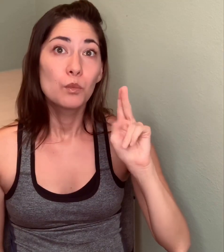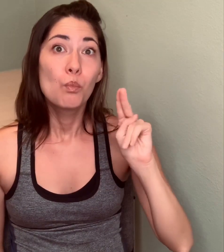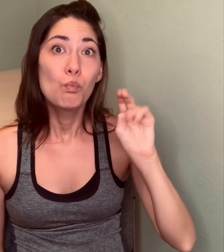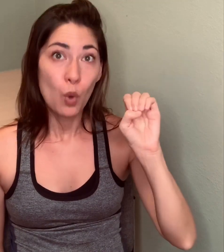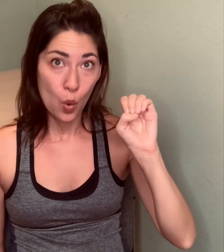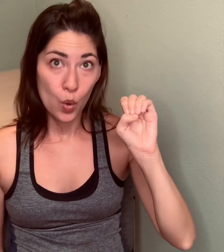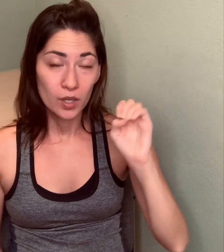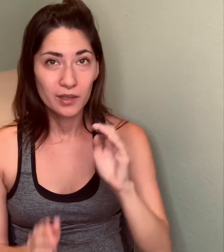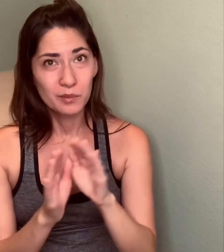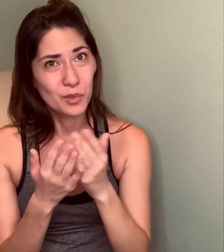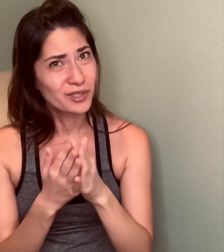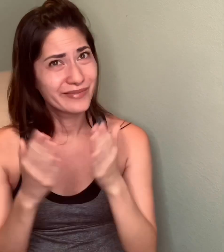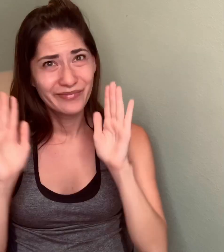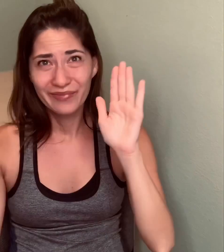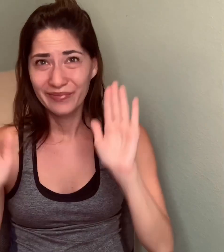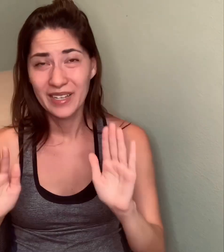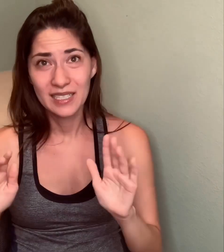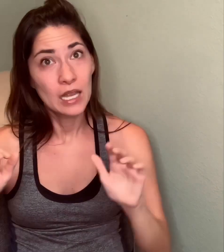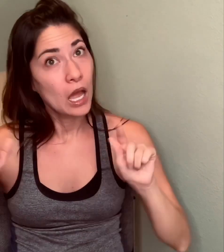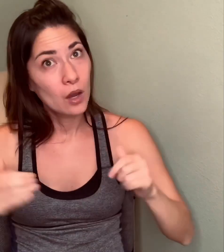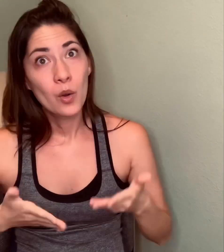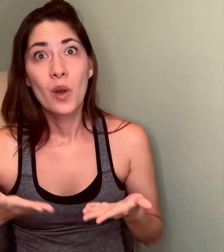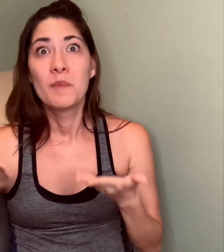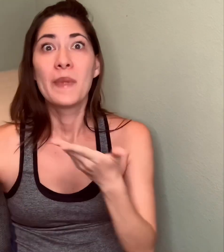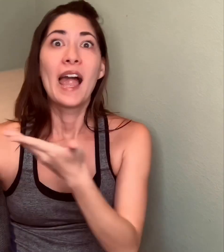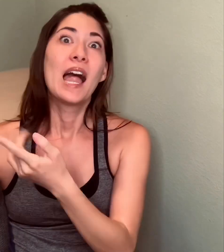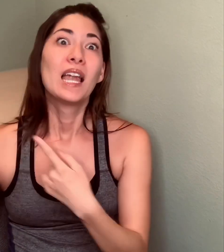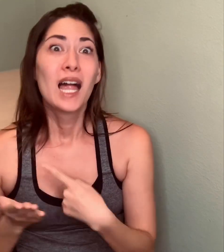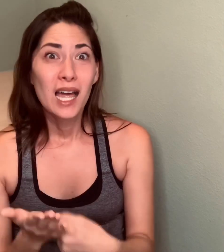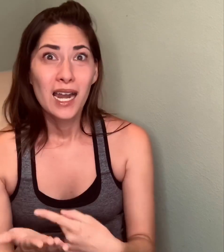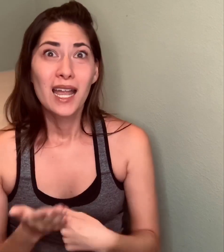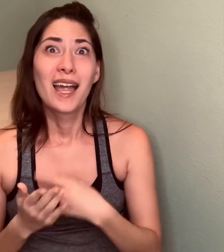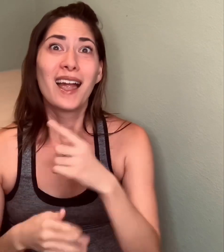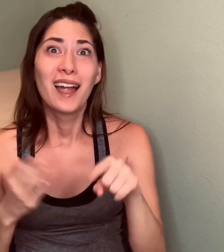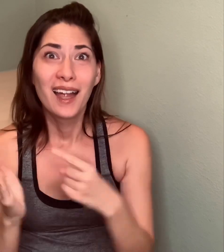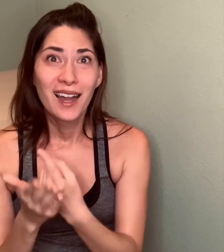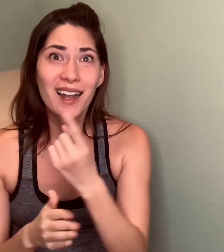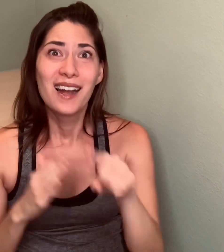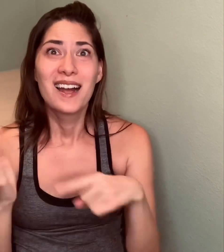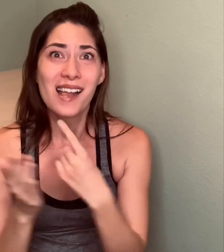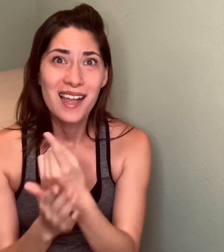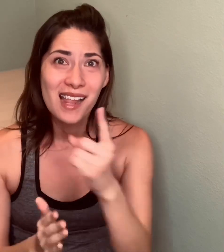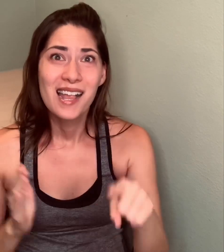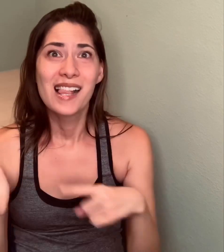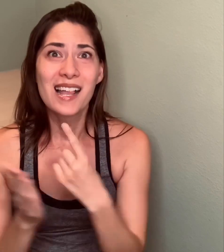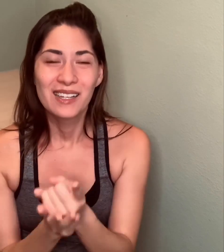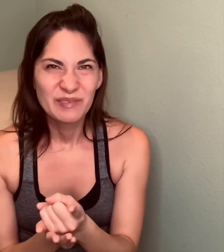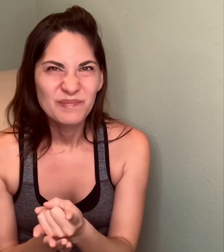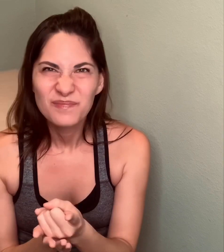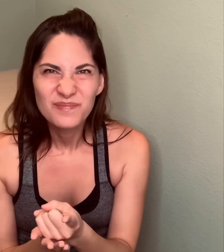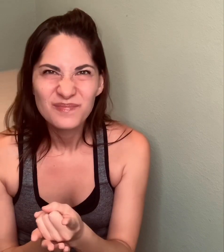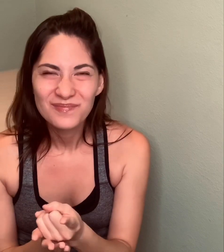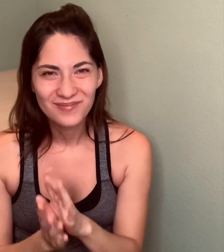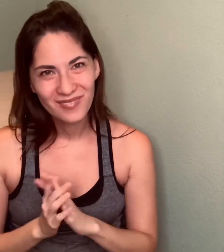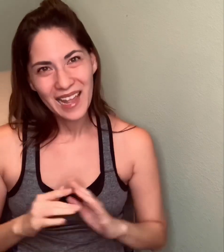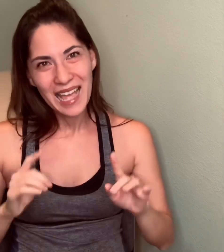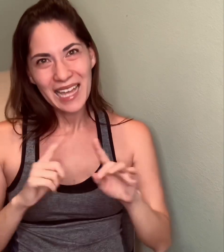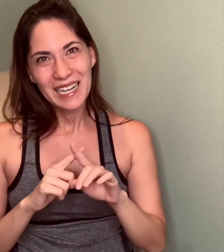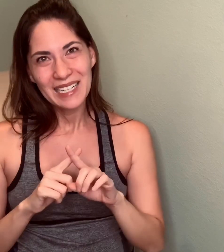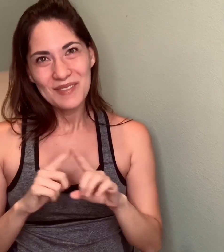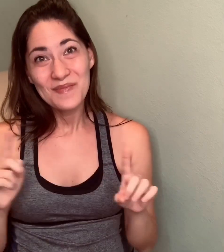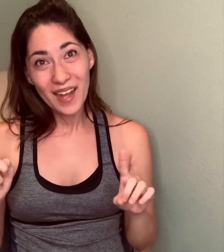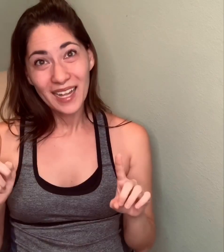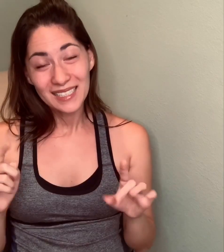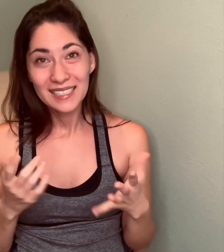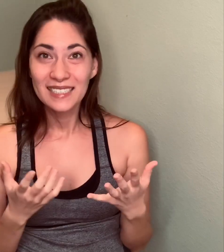books. They're amazing. I could just recommend them for hours, and this live could go on forever.